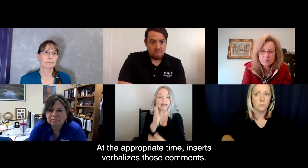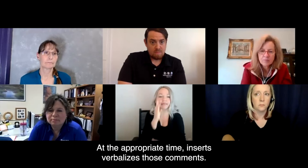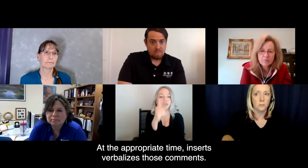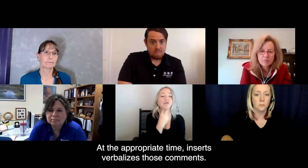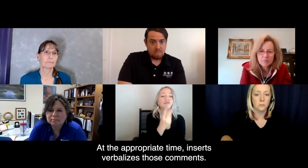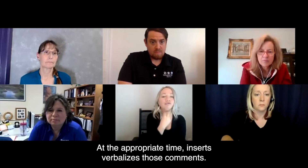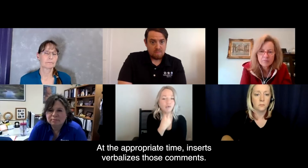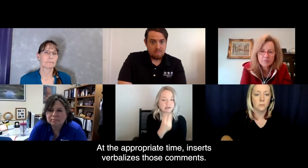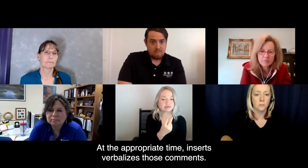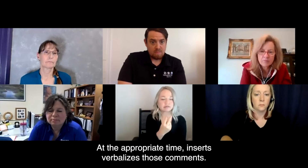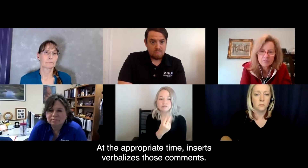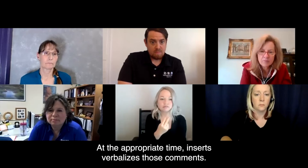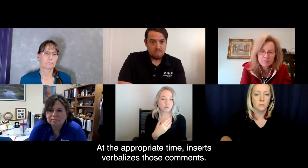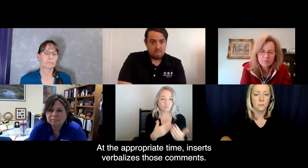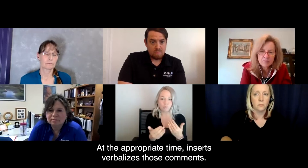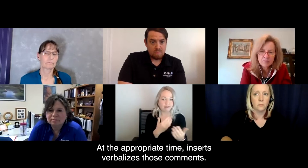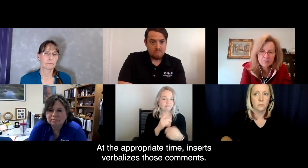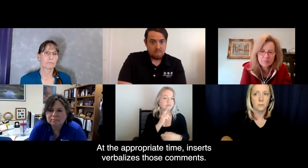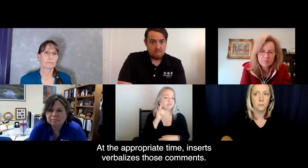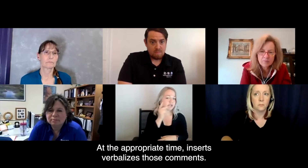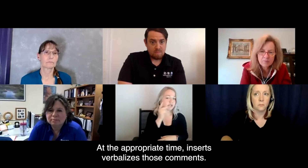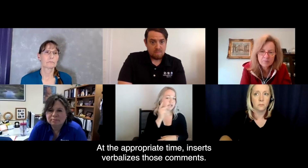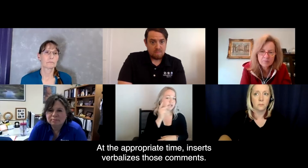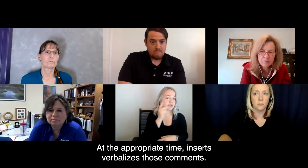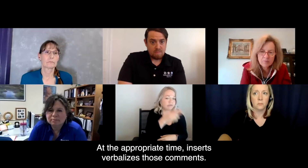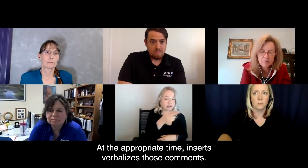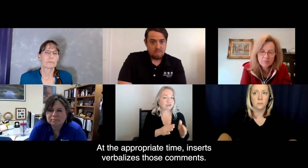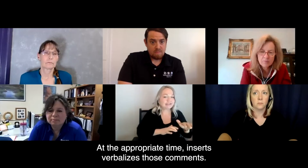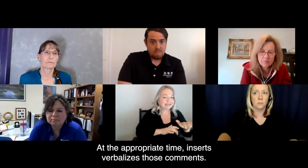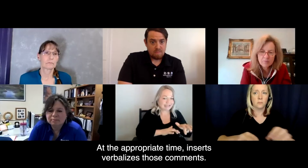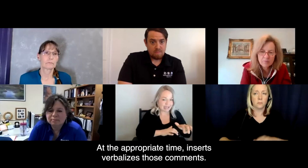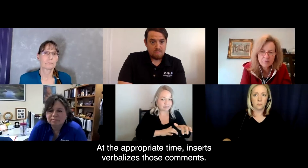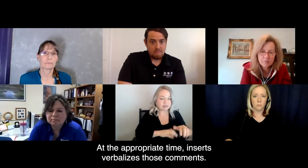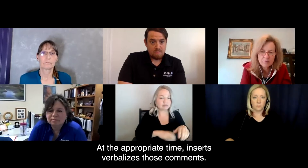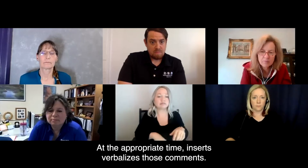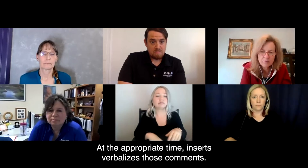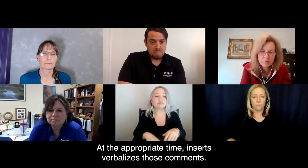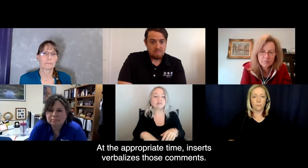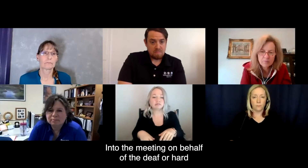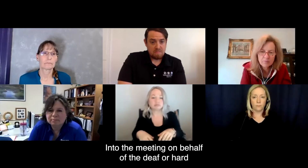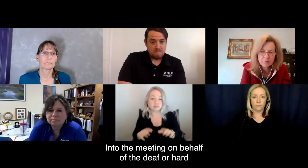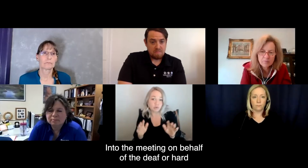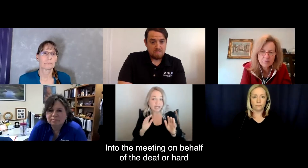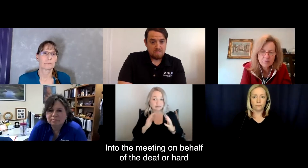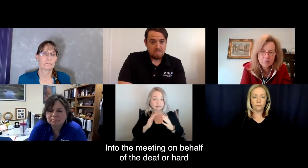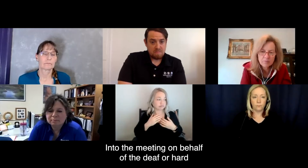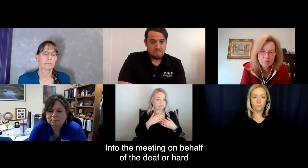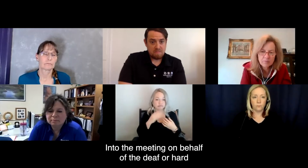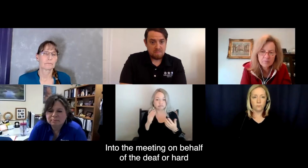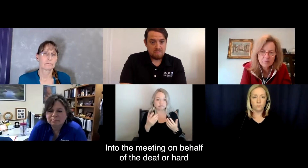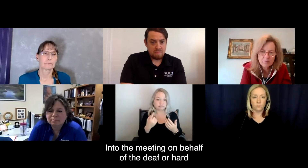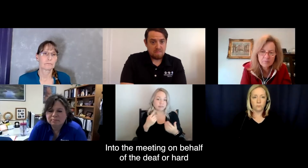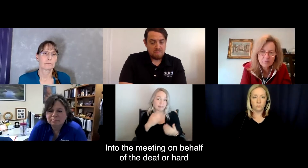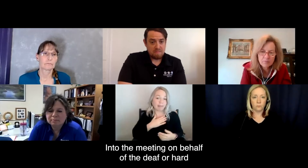at the appropriate time, inserts, verbalizes those comments into the meeting for the